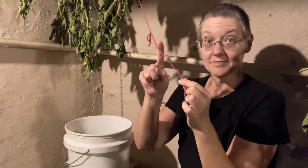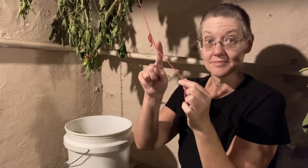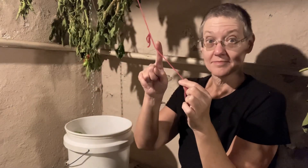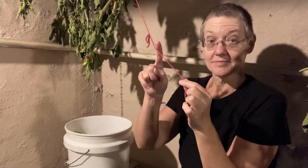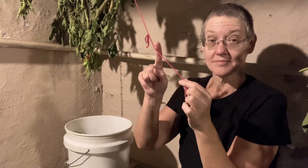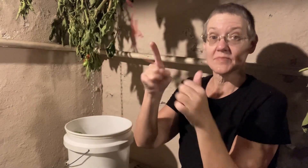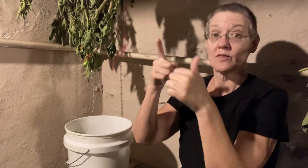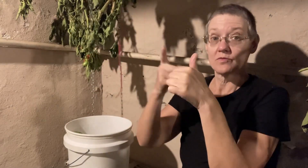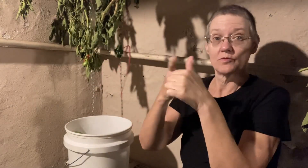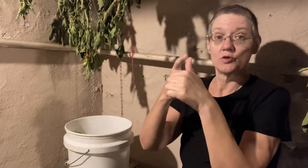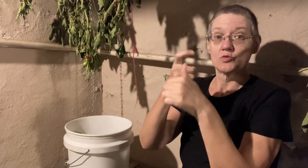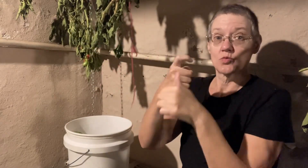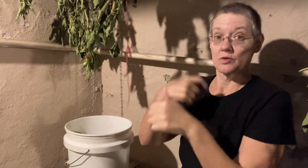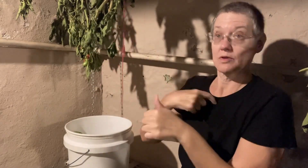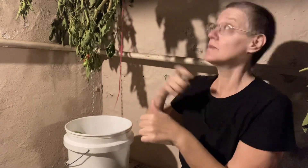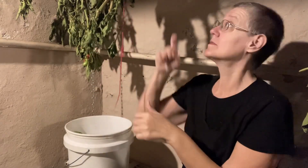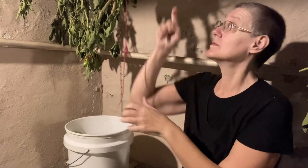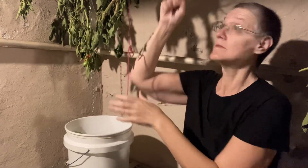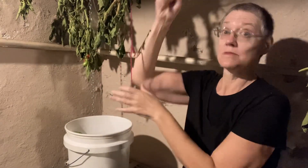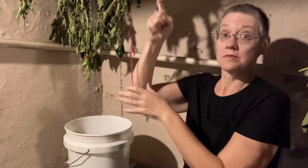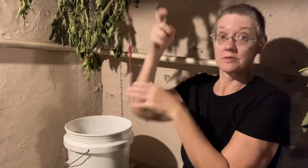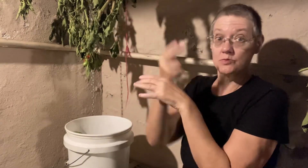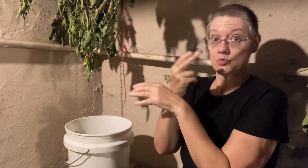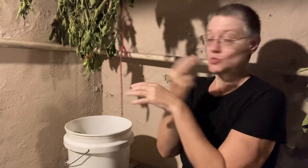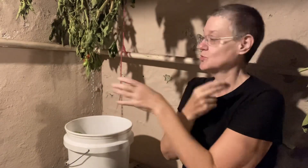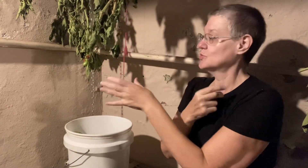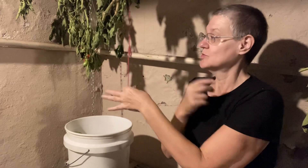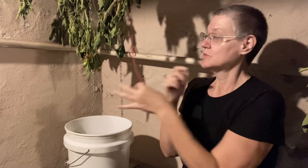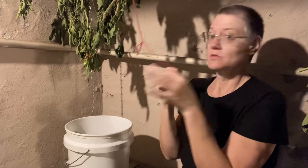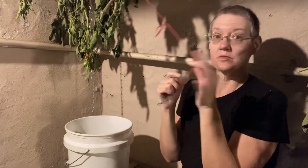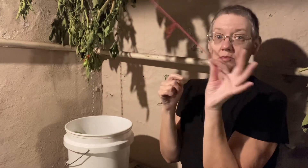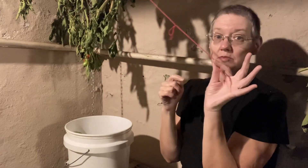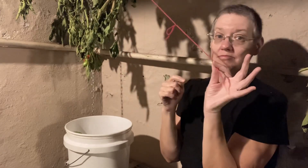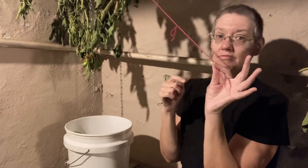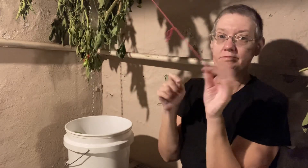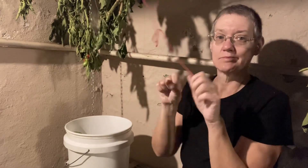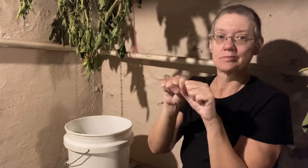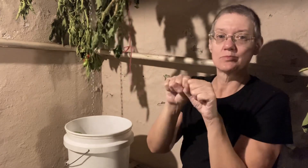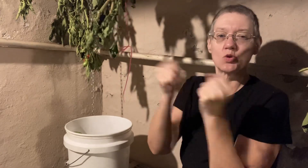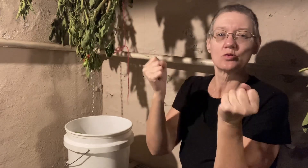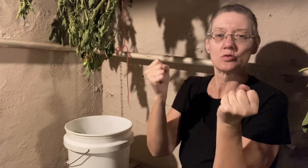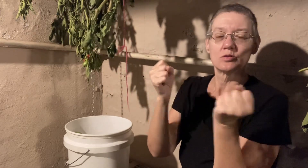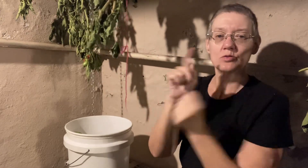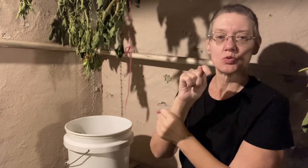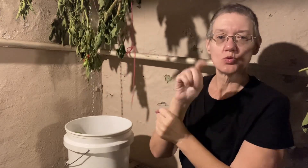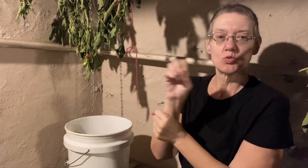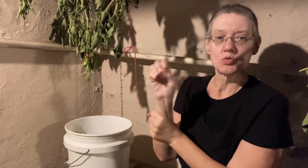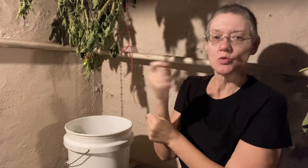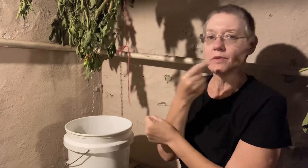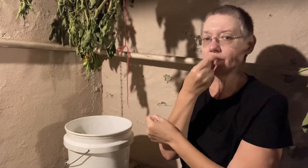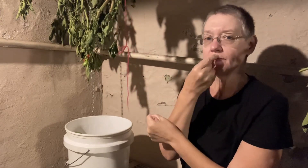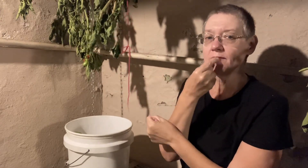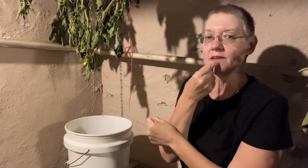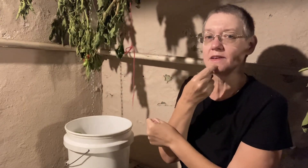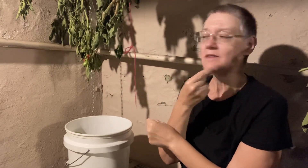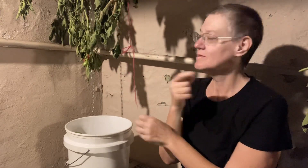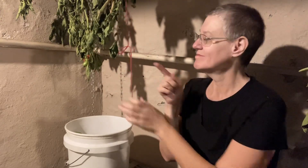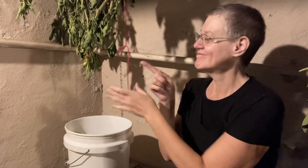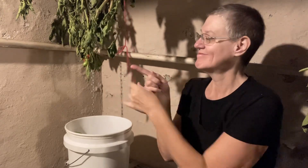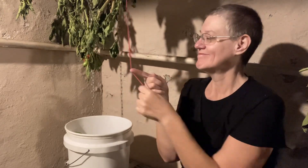See this? This was the first one I hung up, and I used just this yarn, but it broke. It was just too